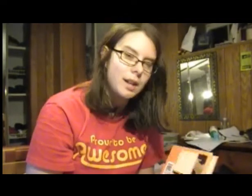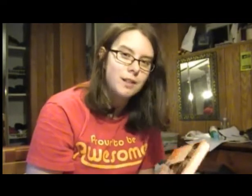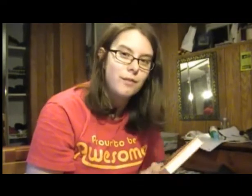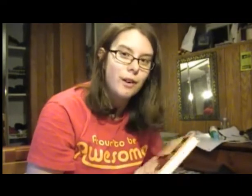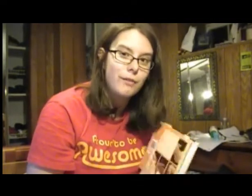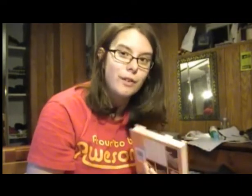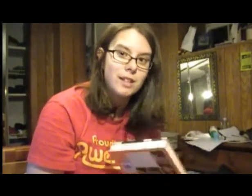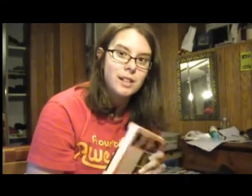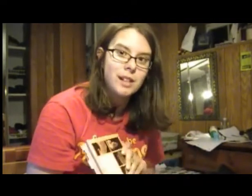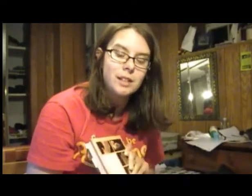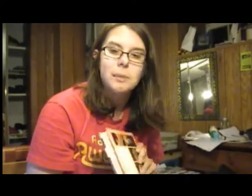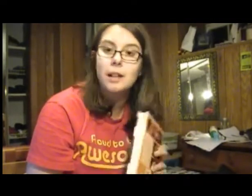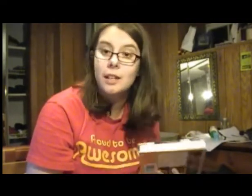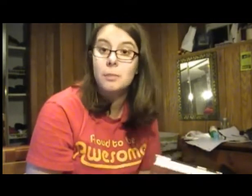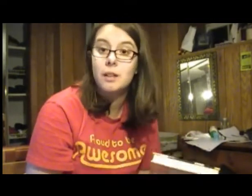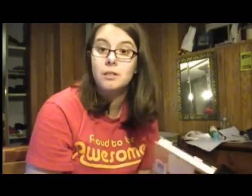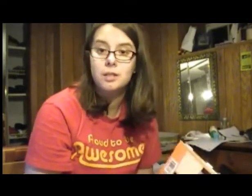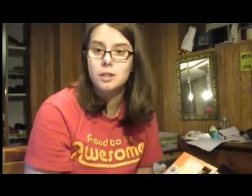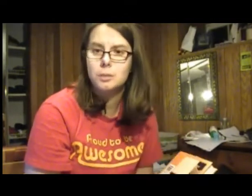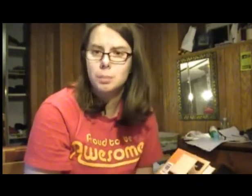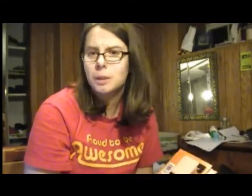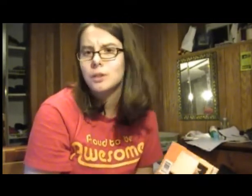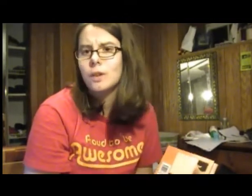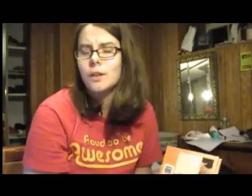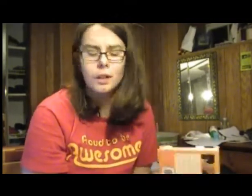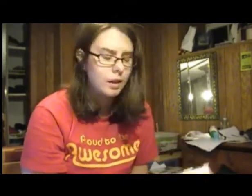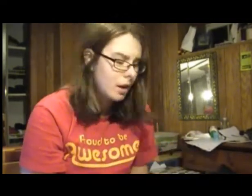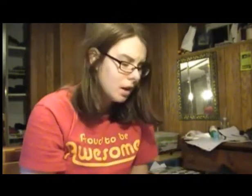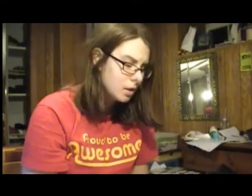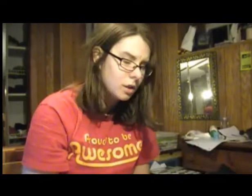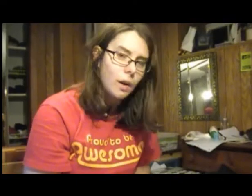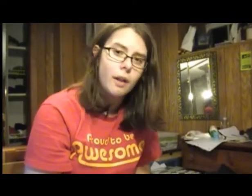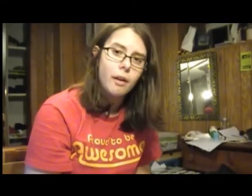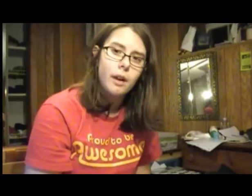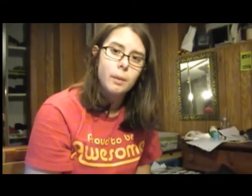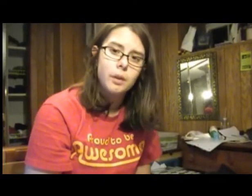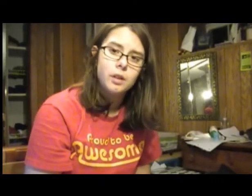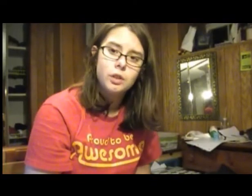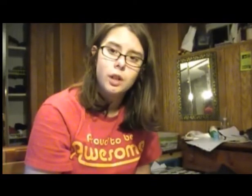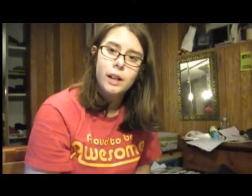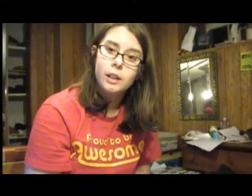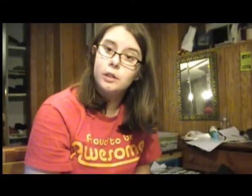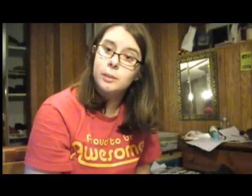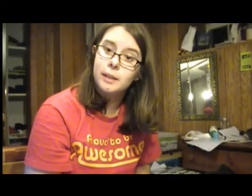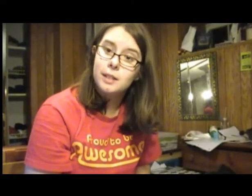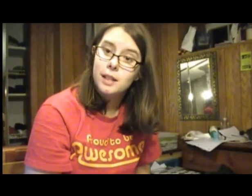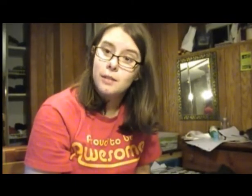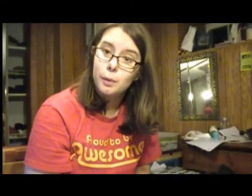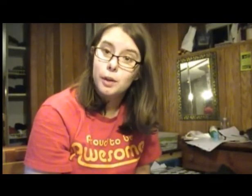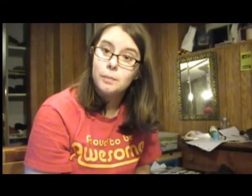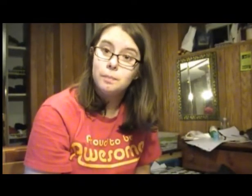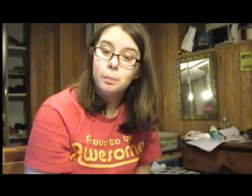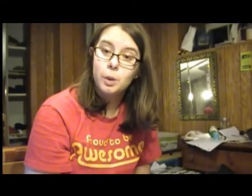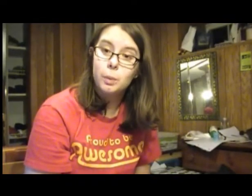it's very fascinating to me, and has been since pretty much forever. So I thought I would try and learn something to sign for you, which